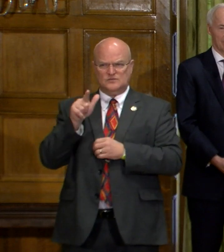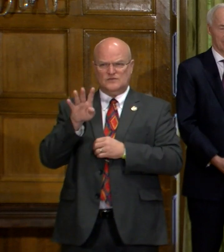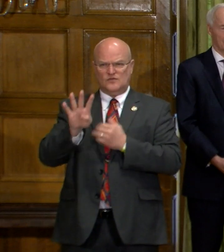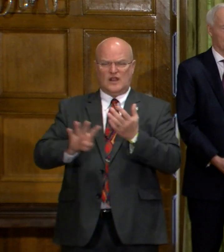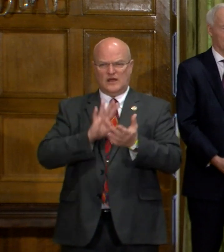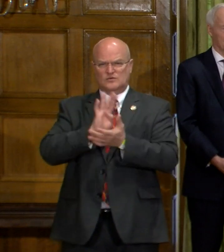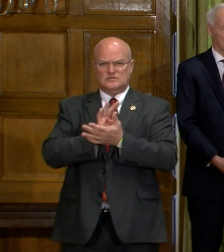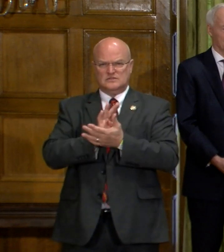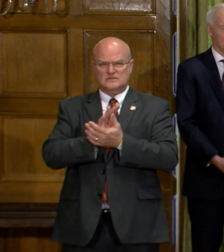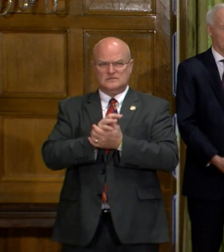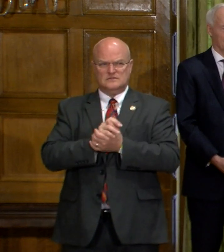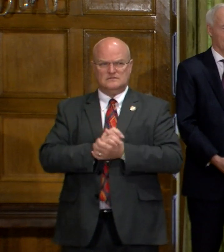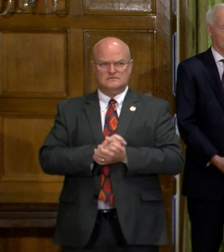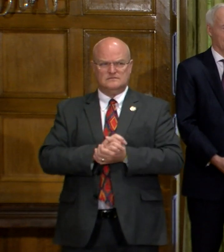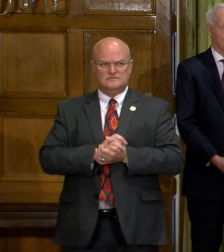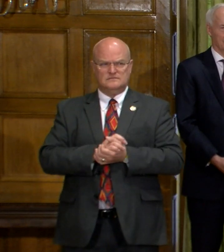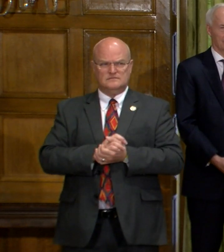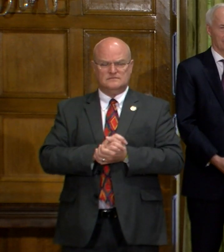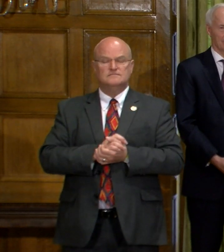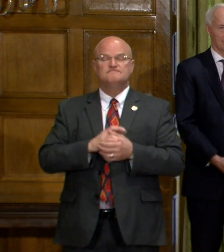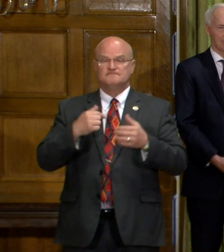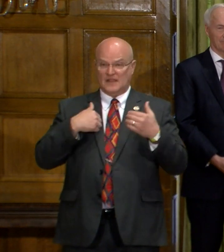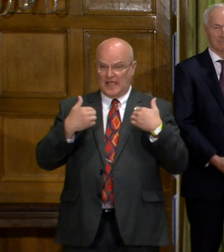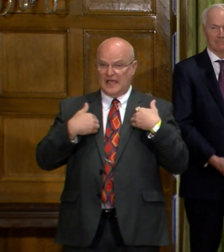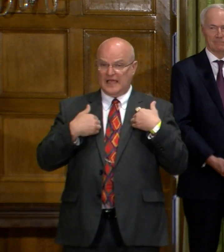hours? I have